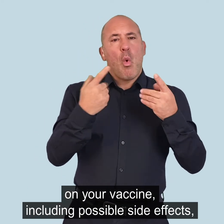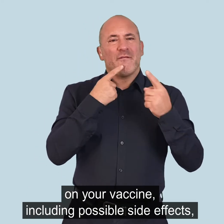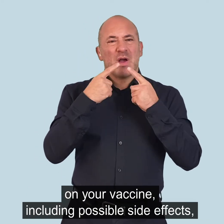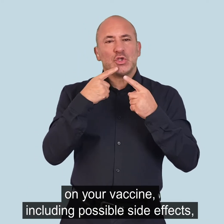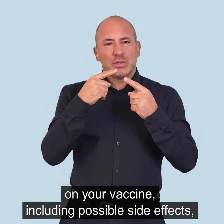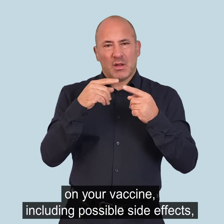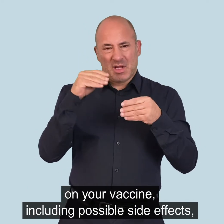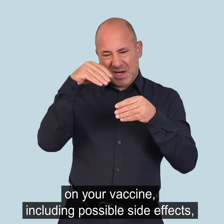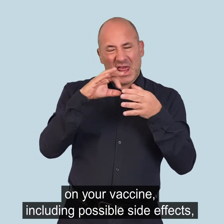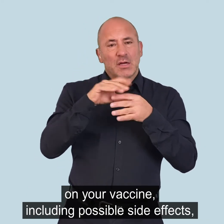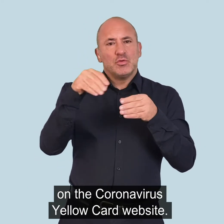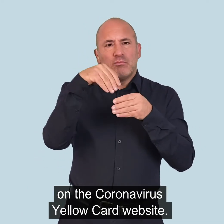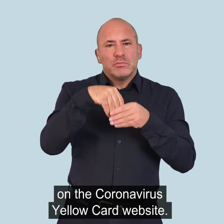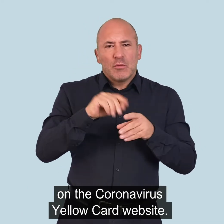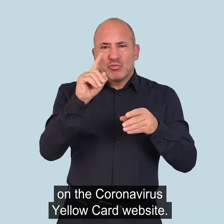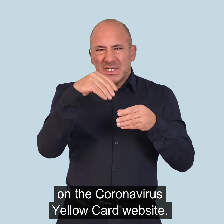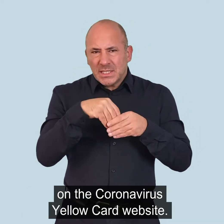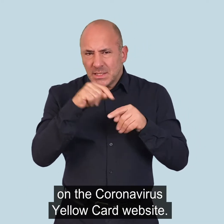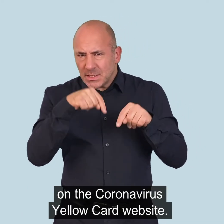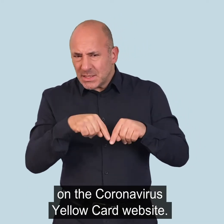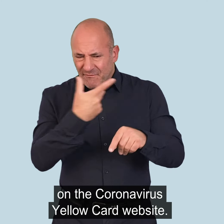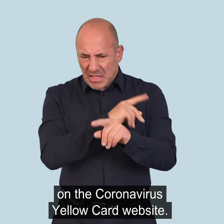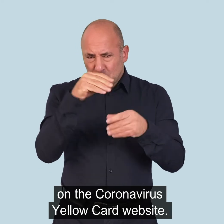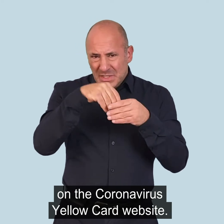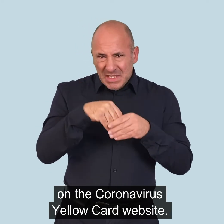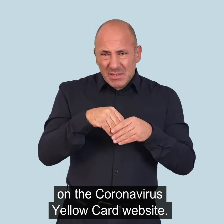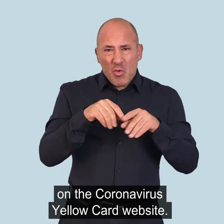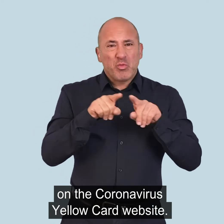possible side effects, on the Coronavirus Yellow Card website.